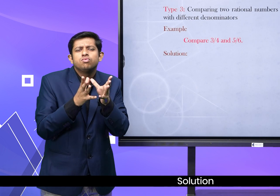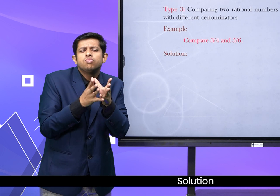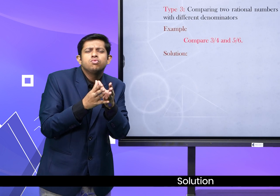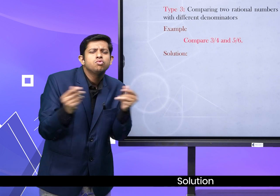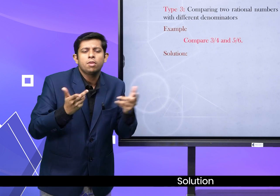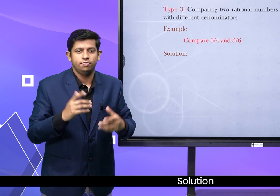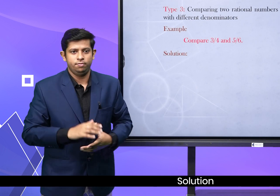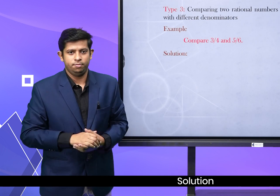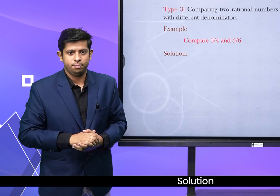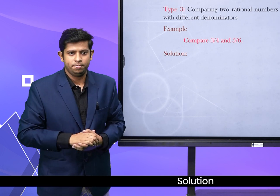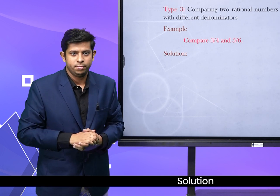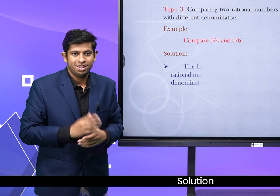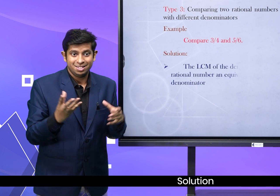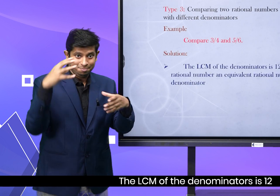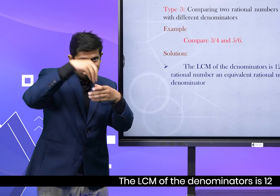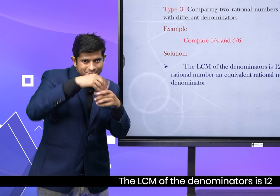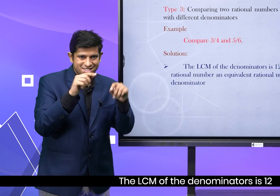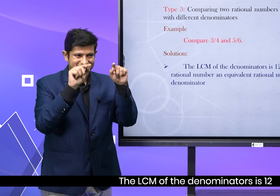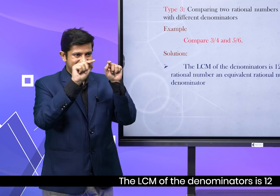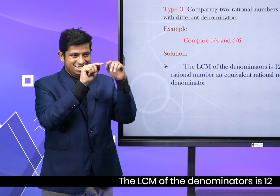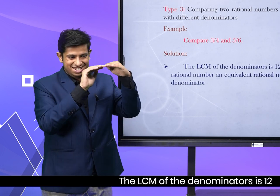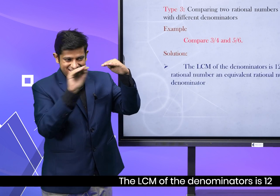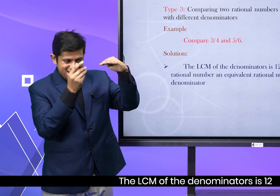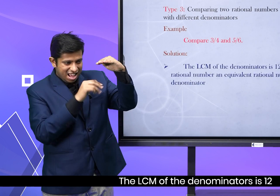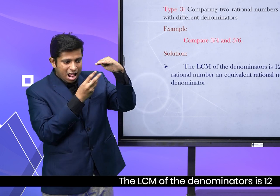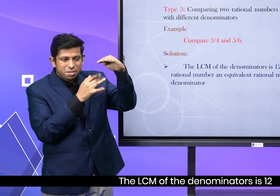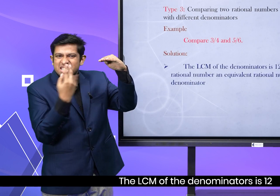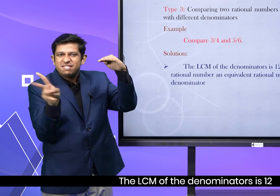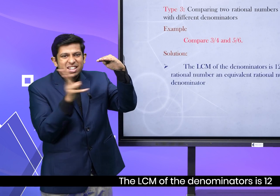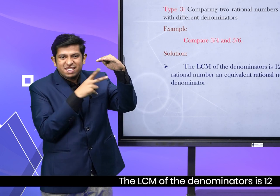Solution. The LCM of the denominators is 12.